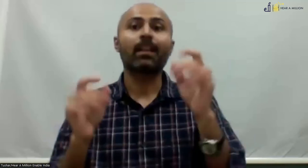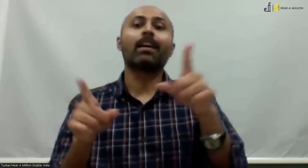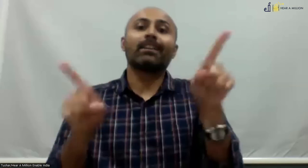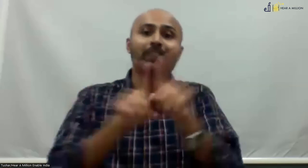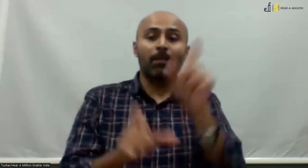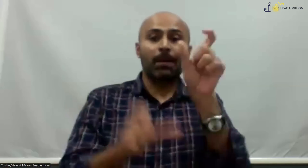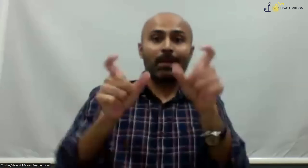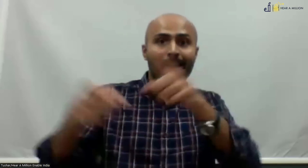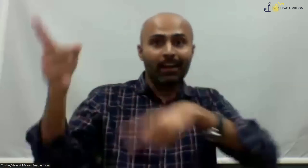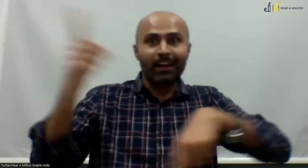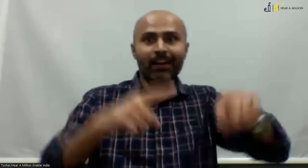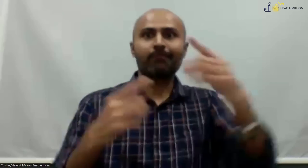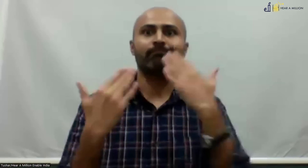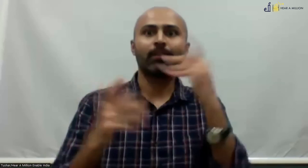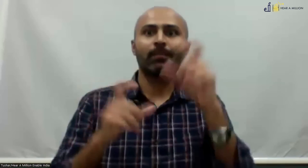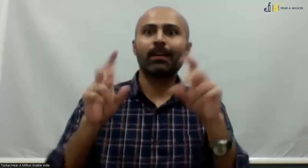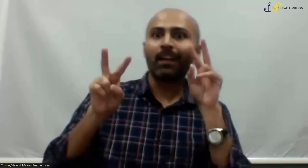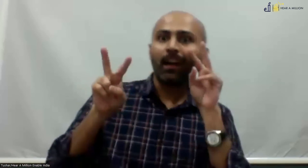more sessions like this.